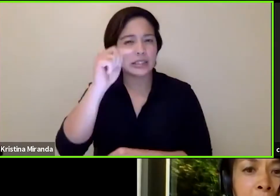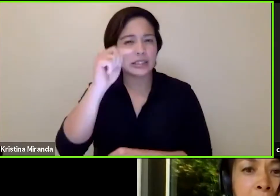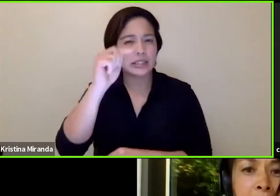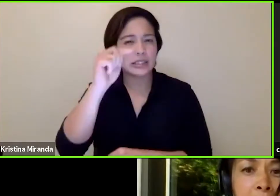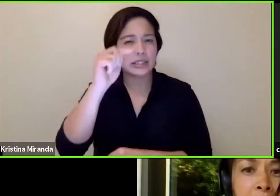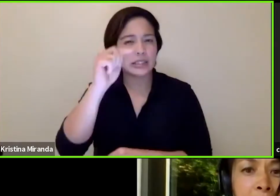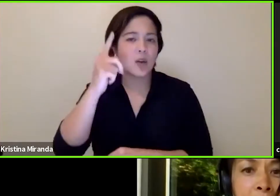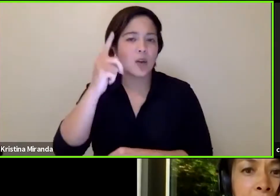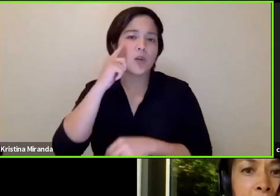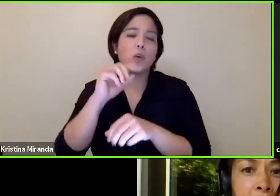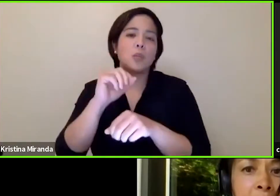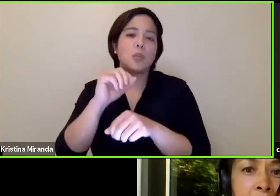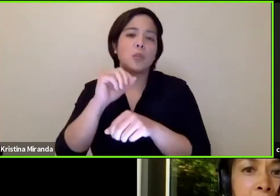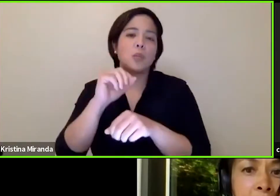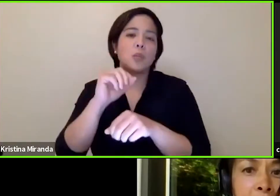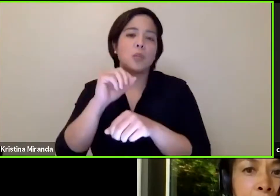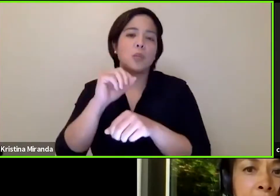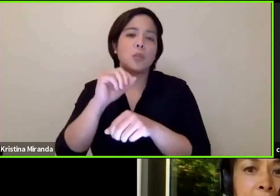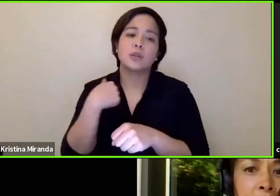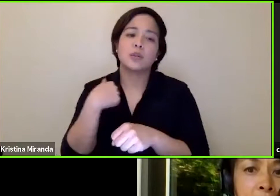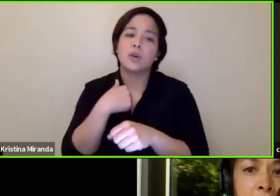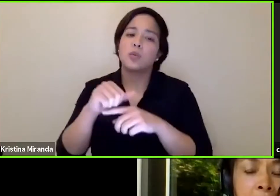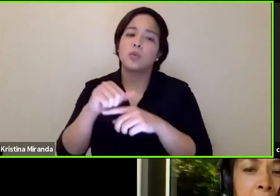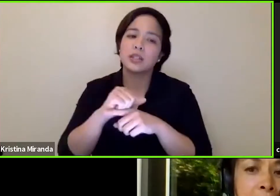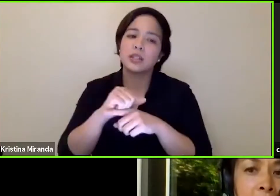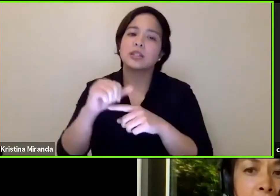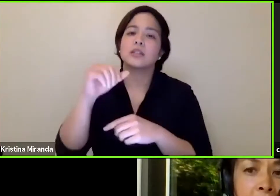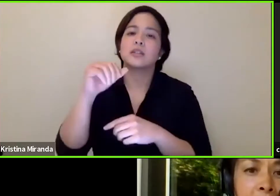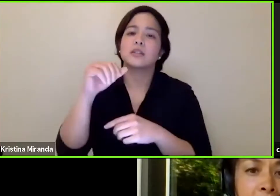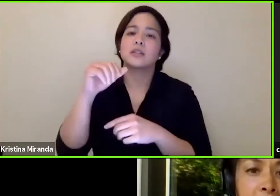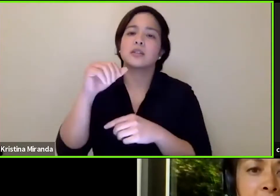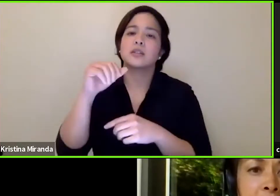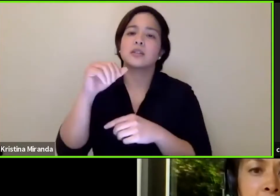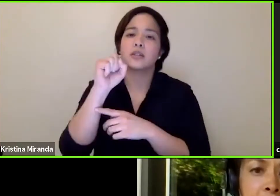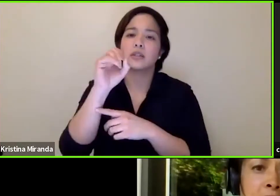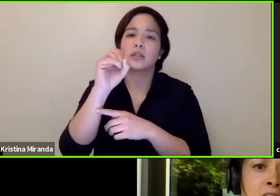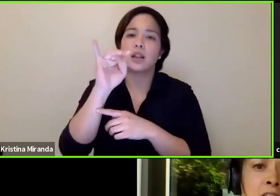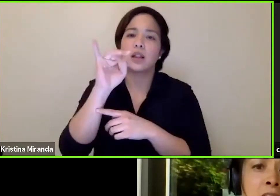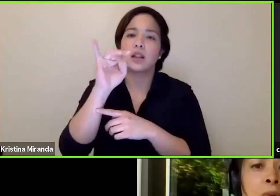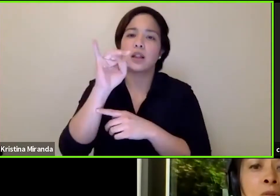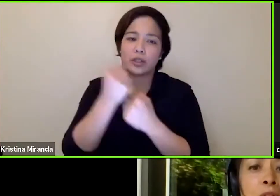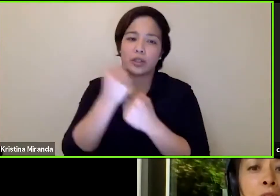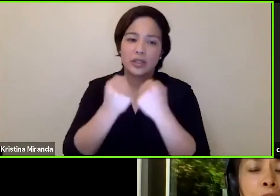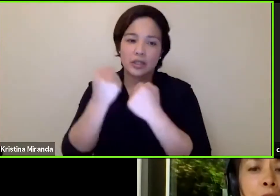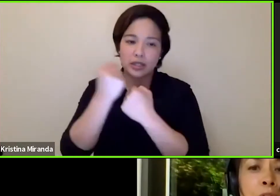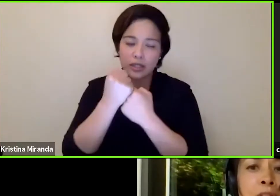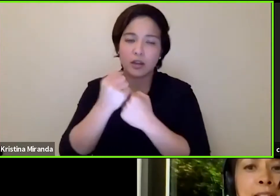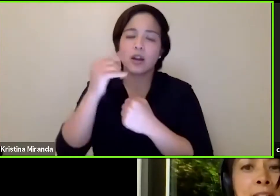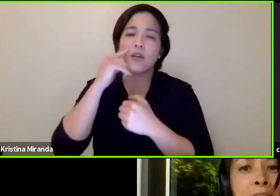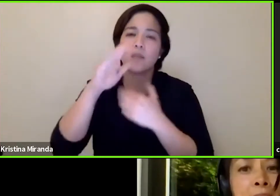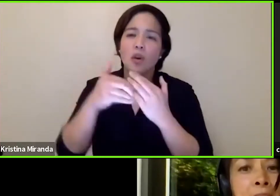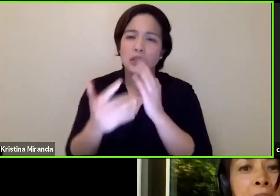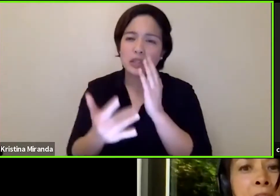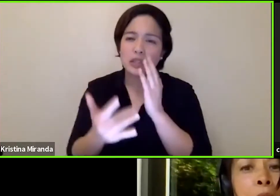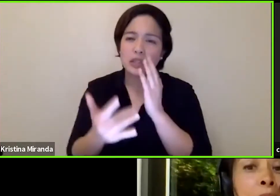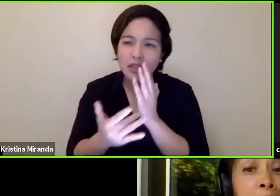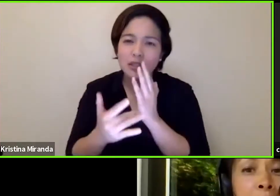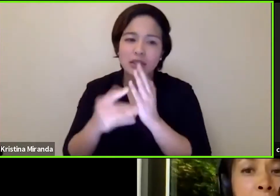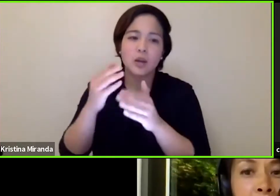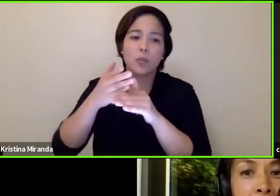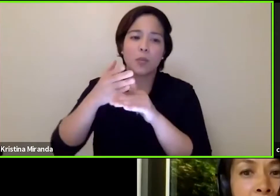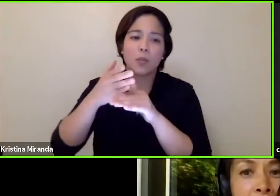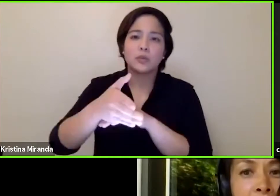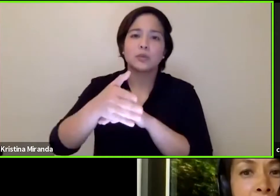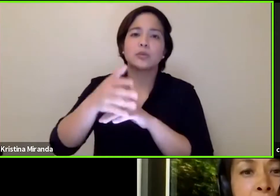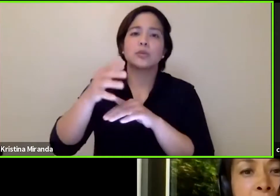solidarity. We practice radical wellness by centering and celebrating indigenous technologies in a post-colonial world. One of